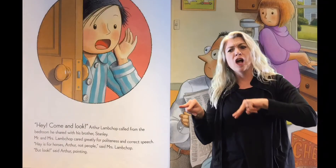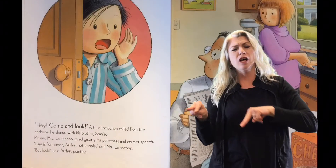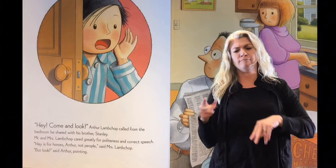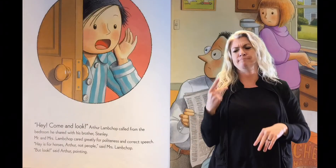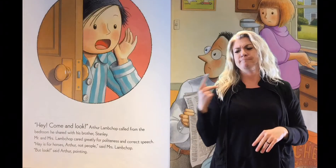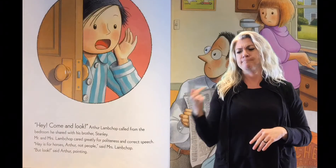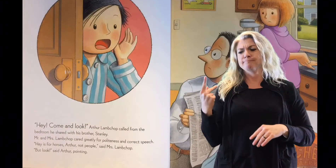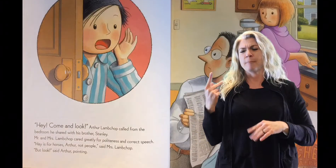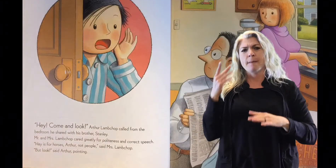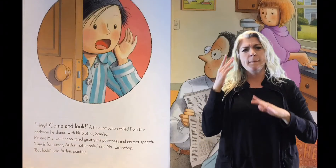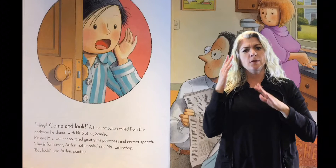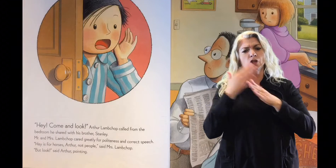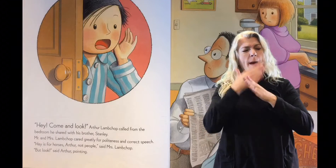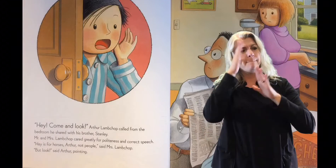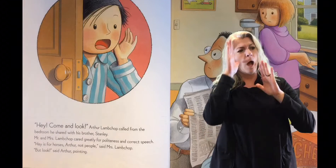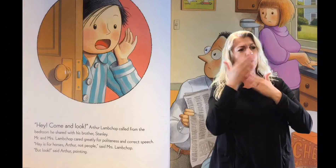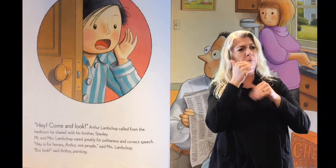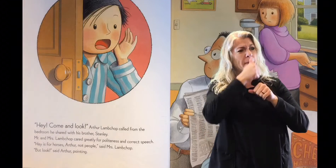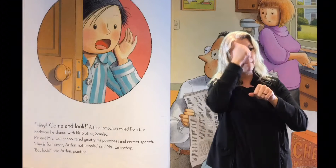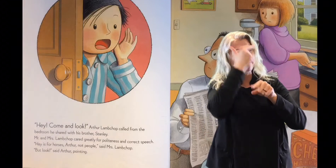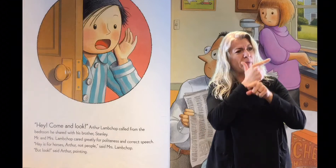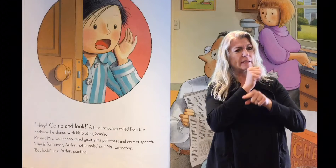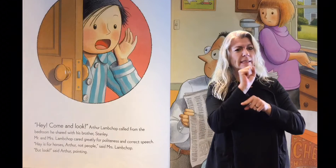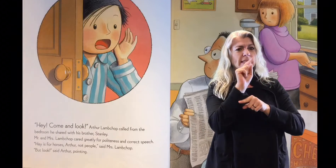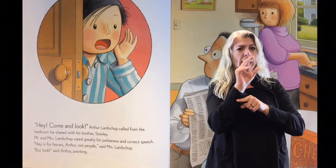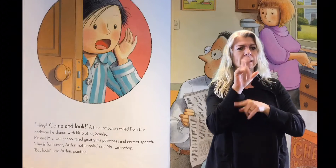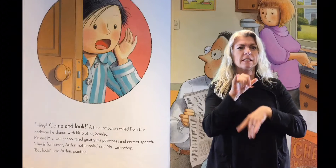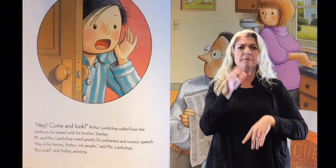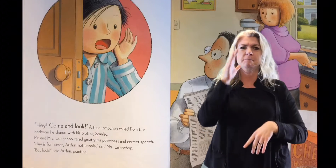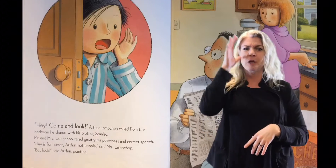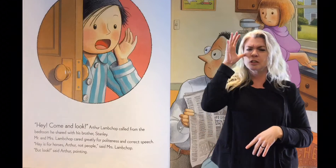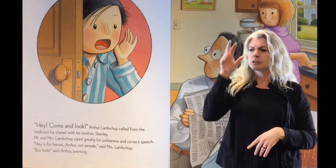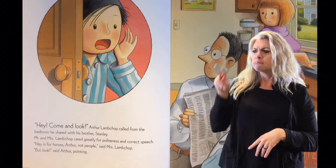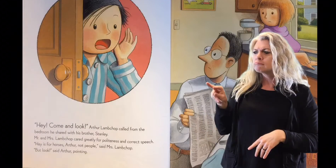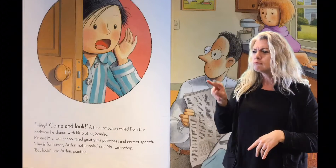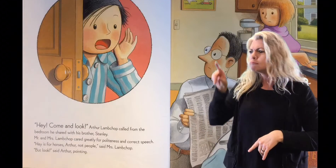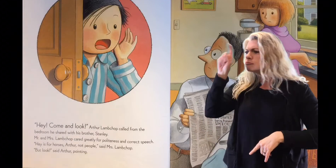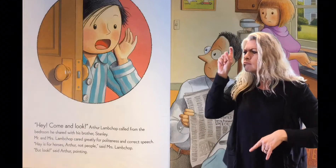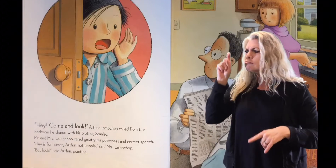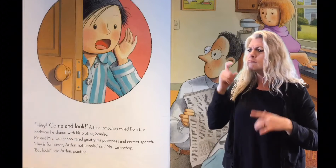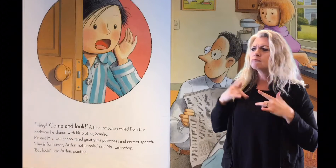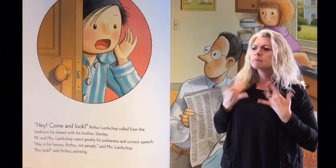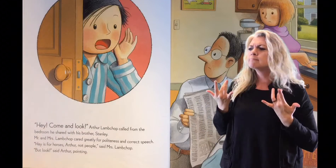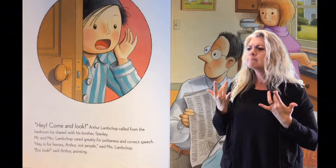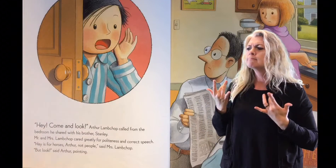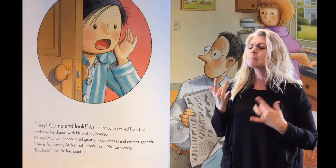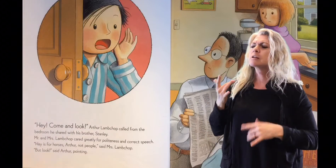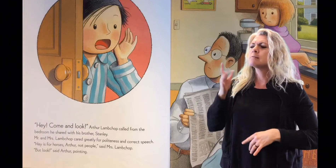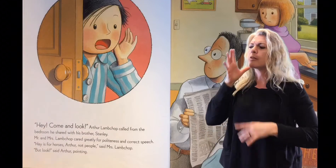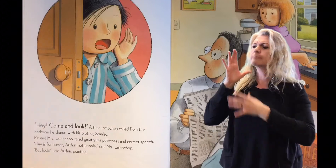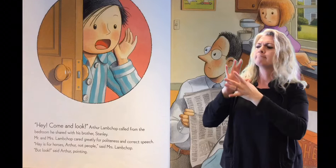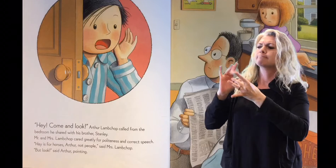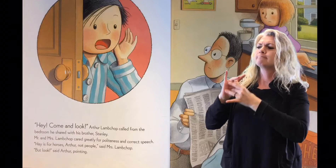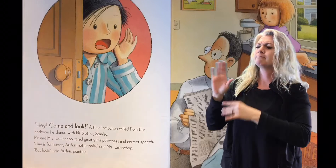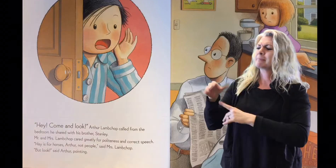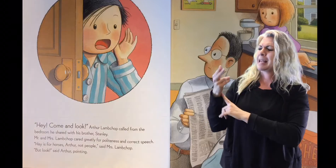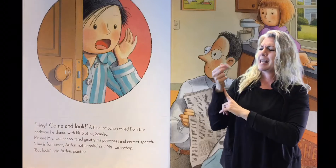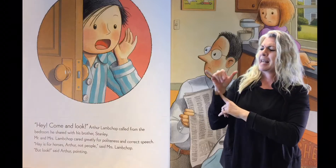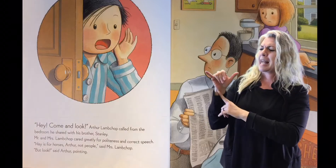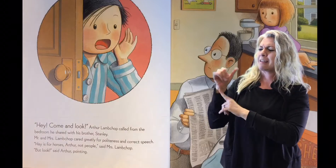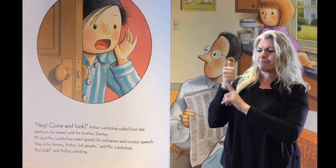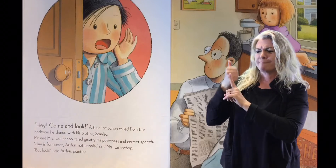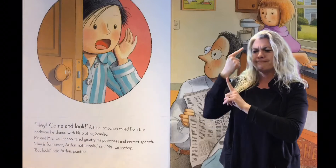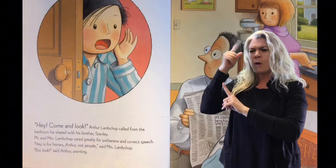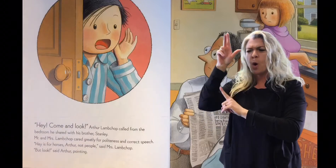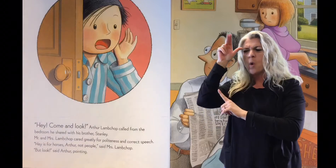"Hey, come and look," Arthur Lambchop called from the bedroom he shared with his brother Stanley. Mr. and Mrs. Lambchop